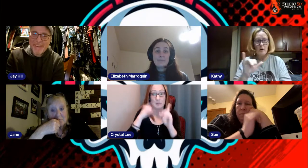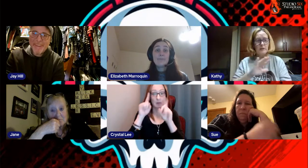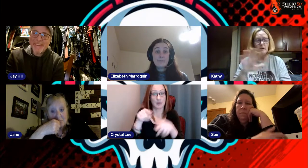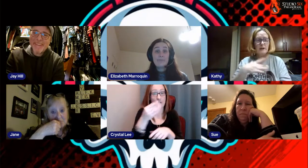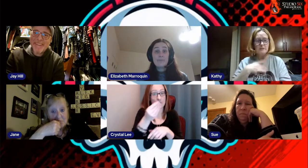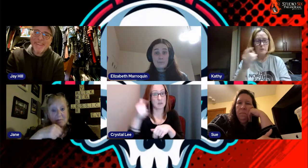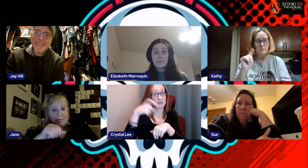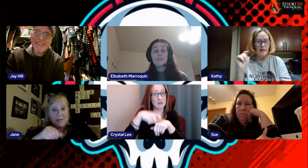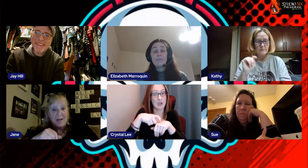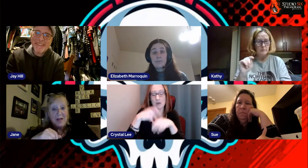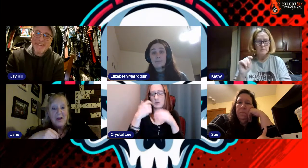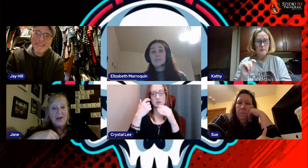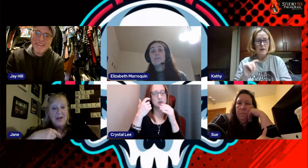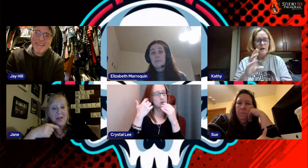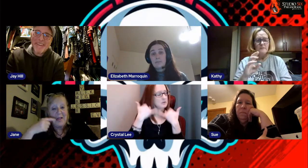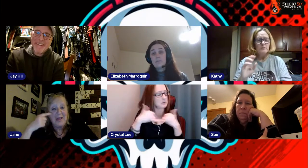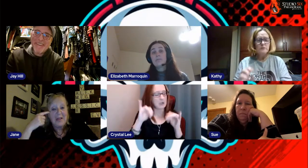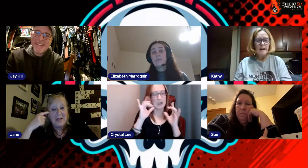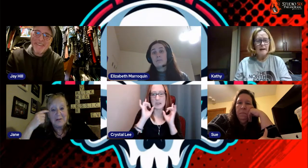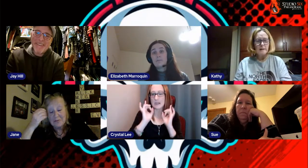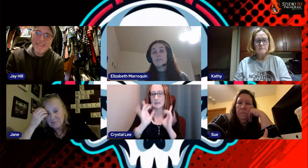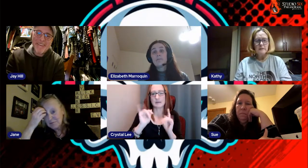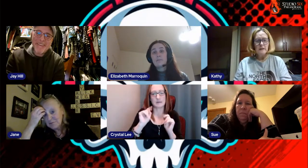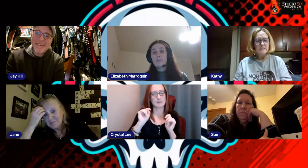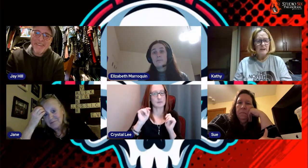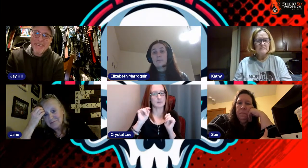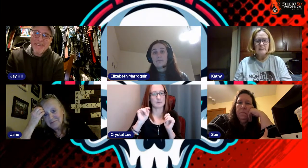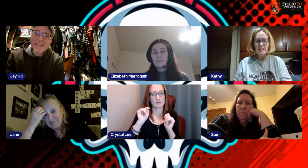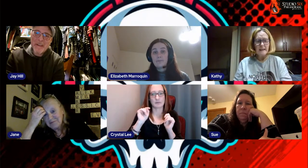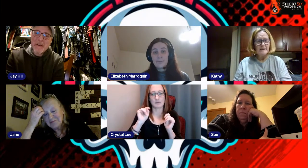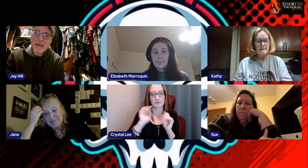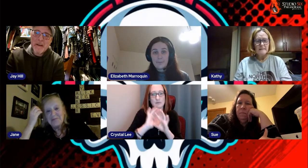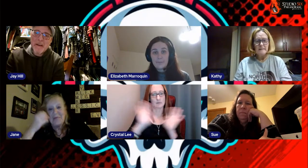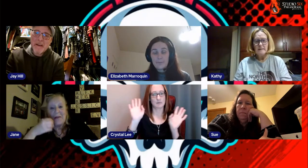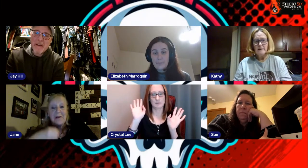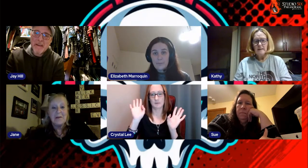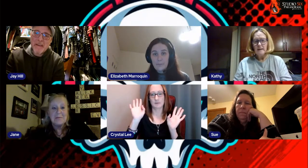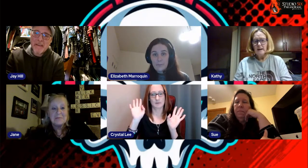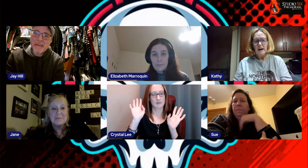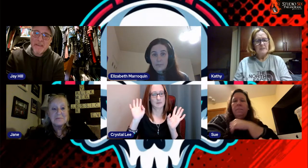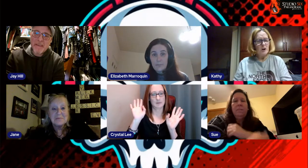said, no, they don't like doing the bathroom. A few times, I still hate it.